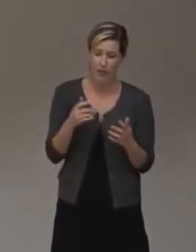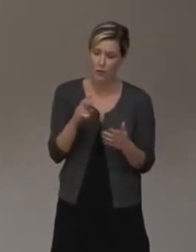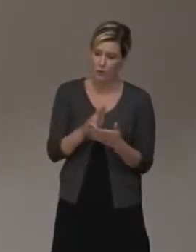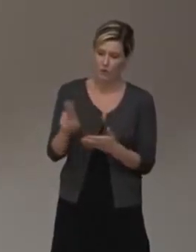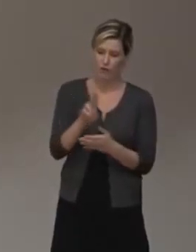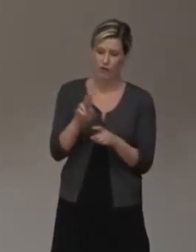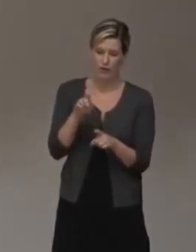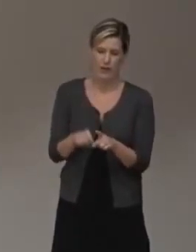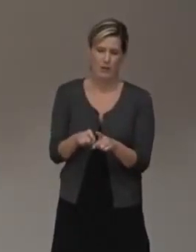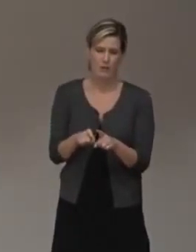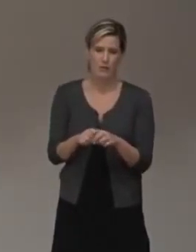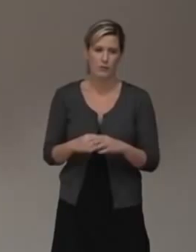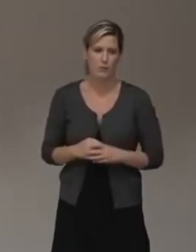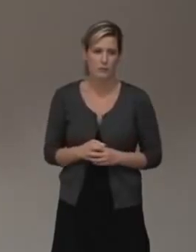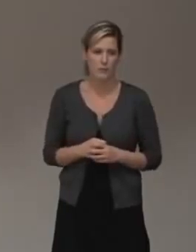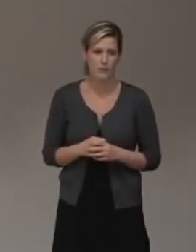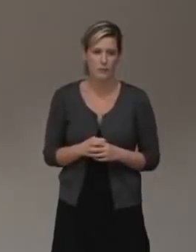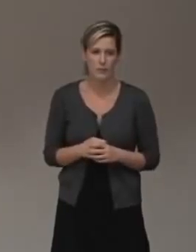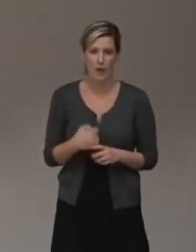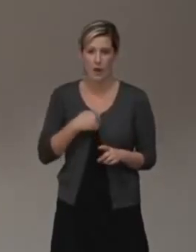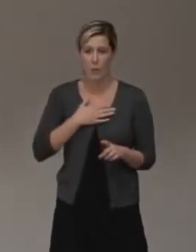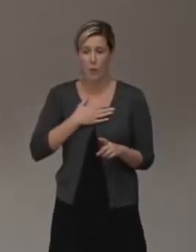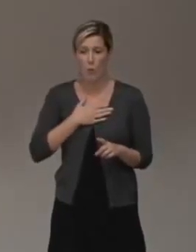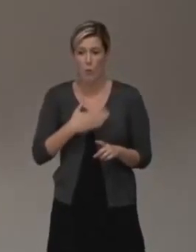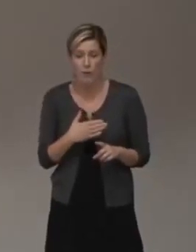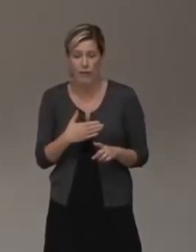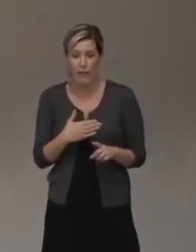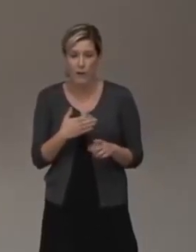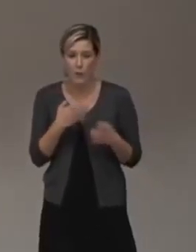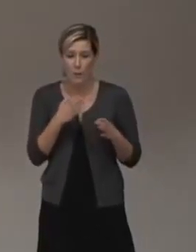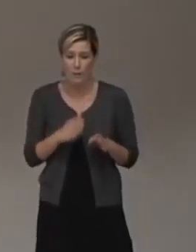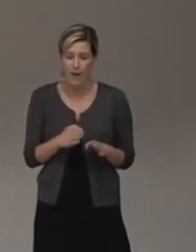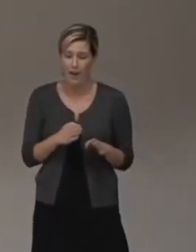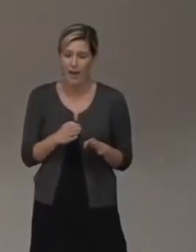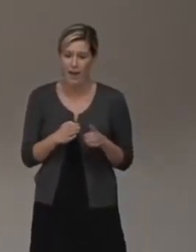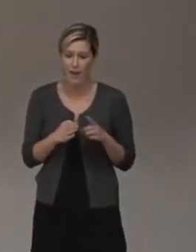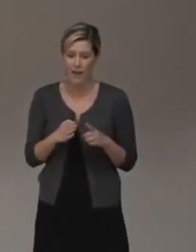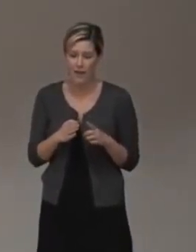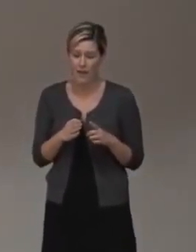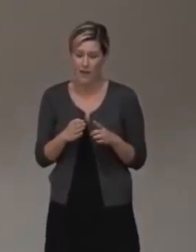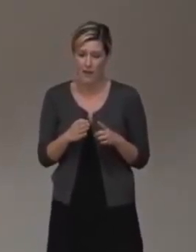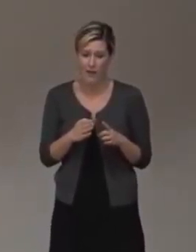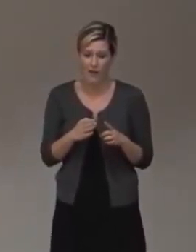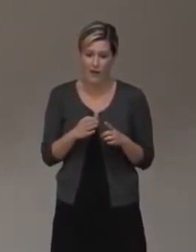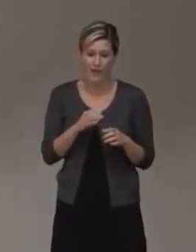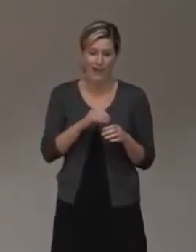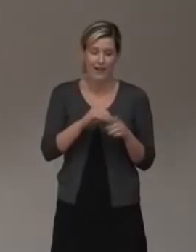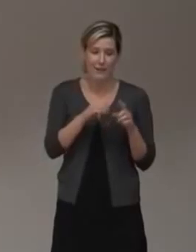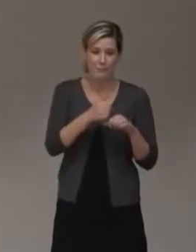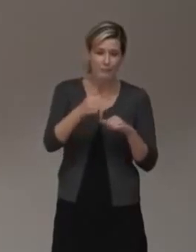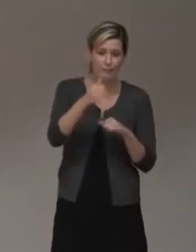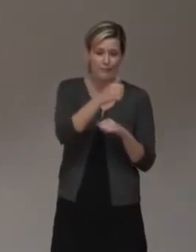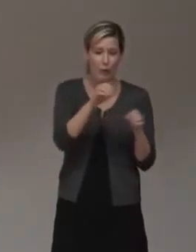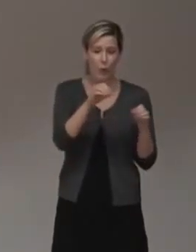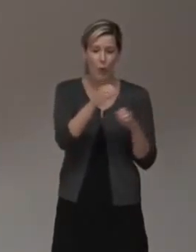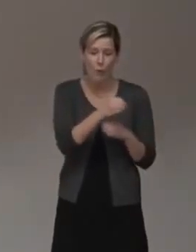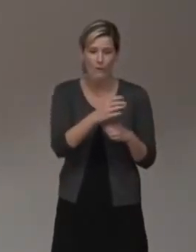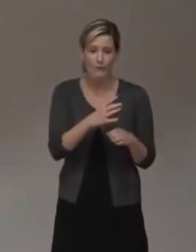universities. I'm willing to bet that it's less likely to happen in our corporate offices around the